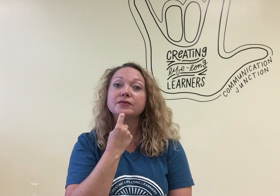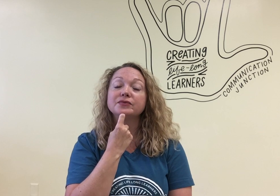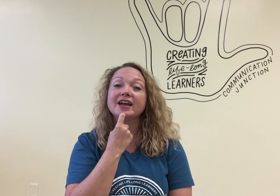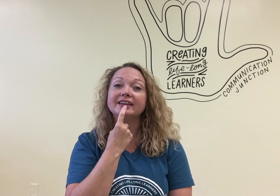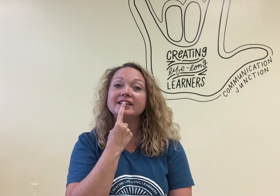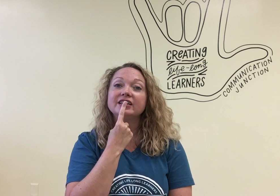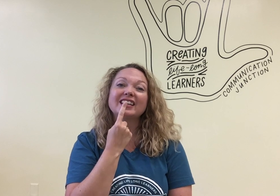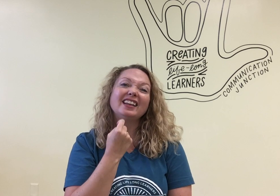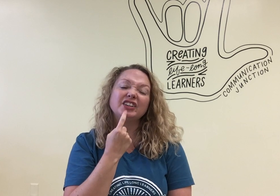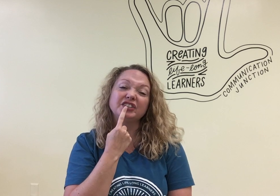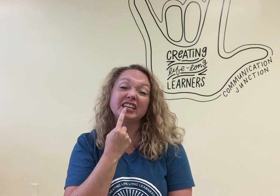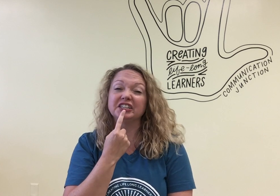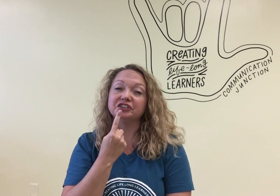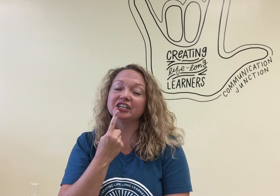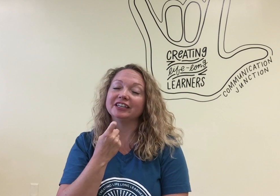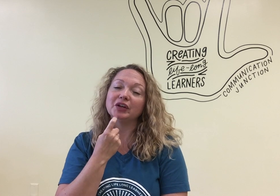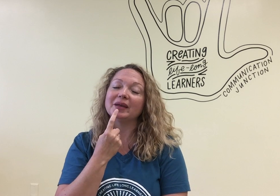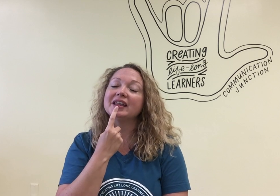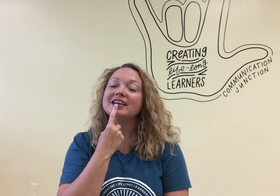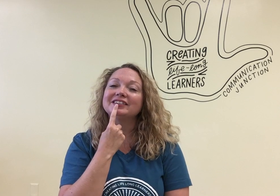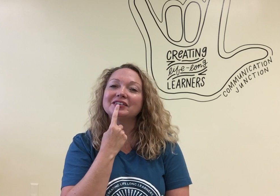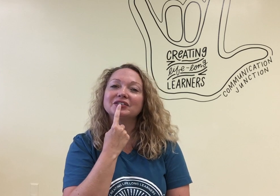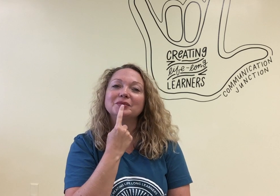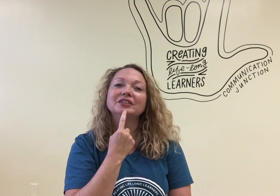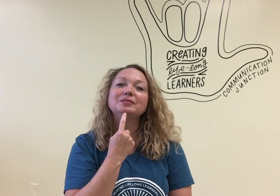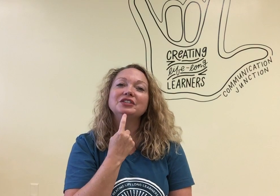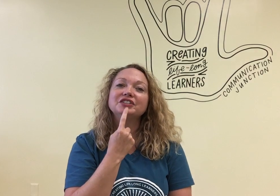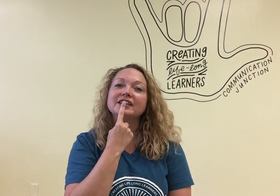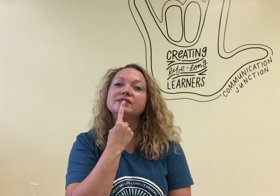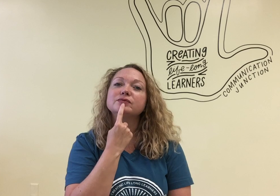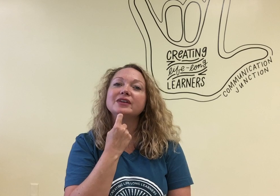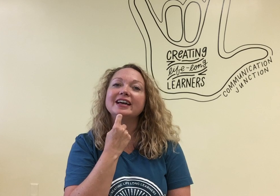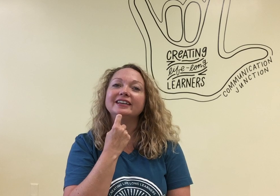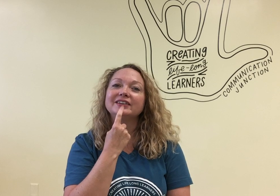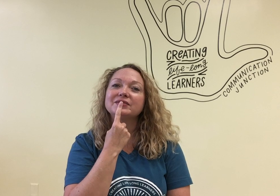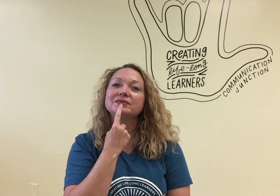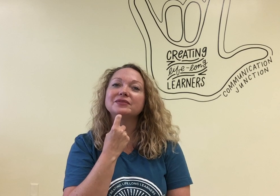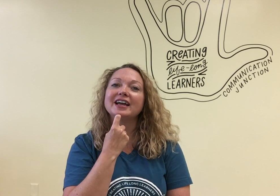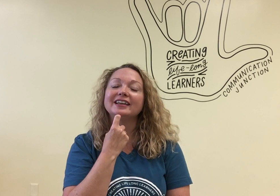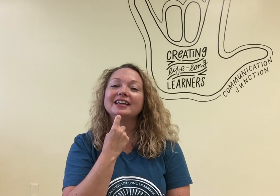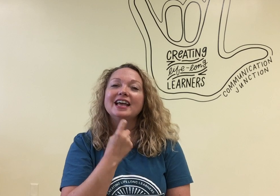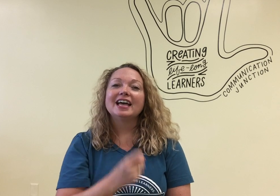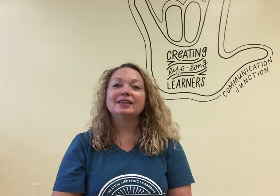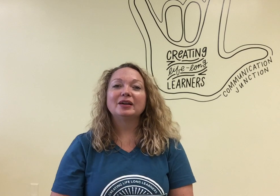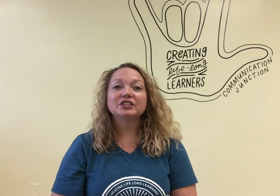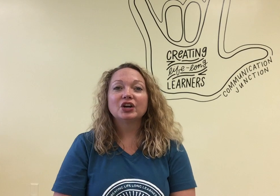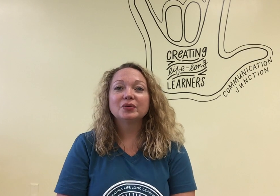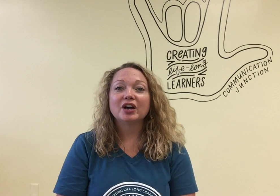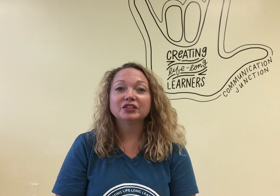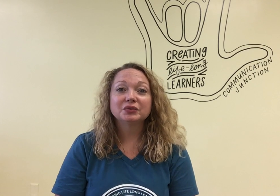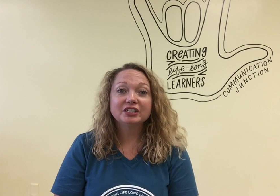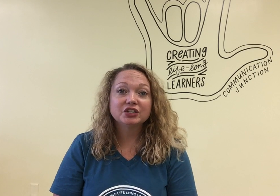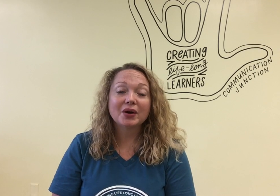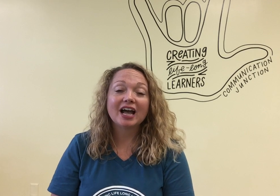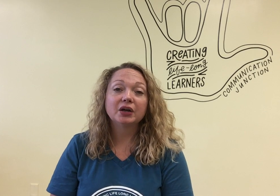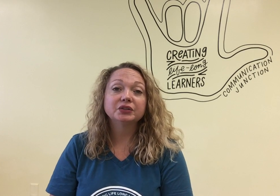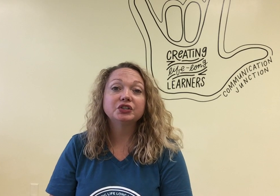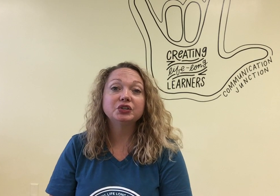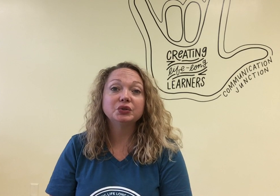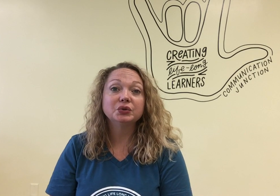Red. It's kind of like you're tickling your chin a little bit. So it goes from your lip to your chin. Red. Red. And in my song, we also need to know how to